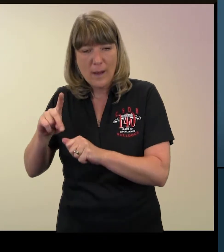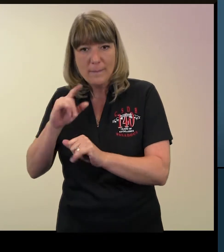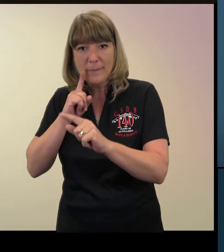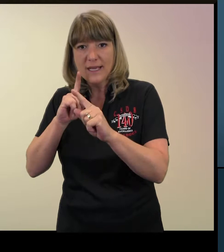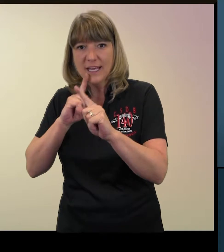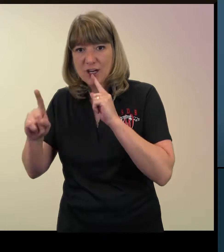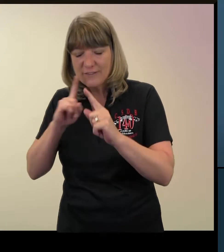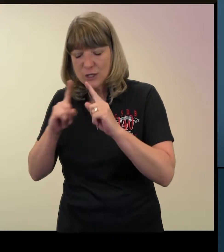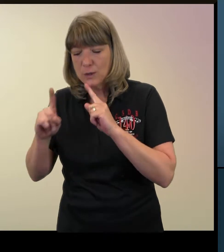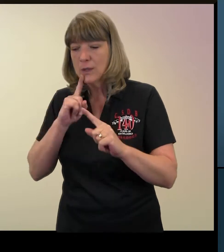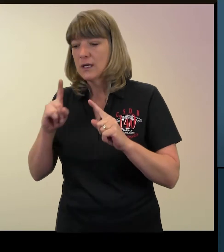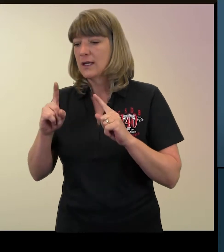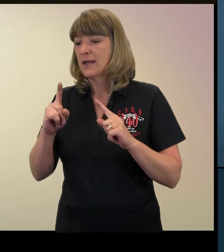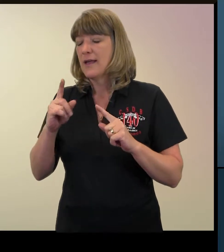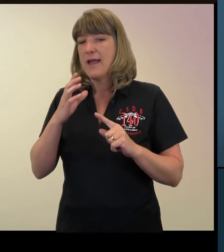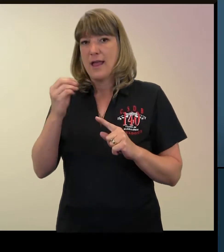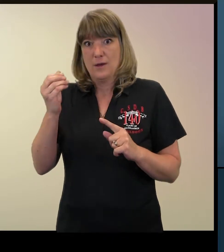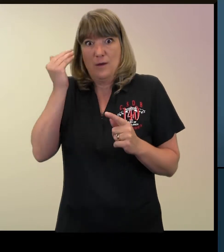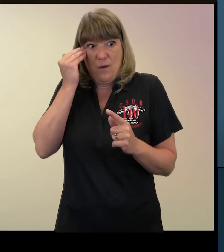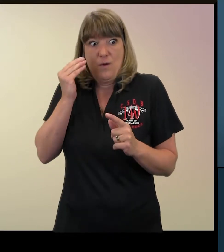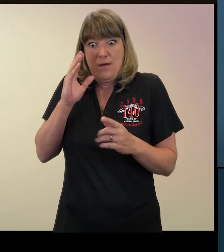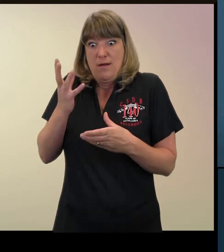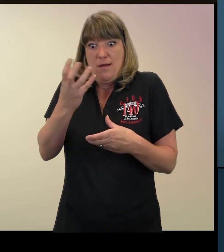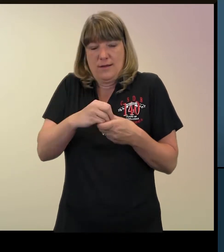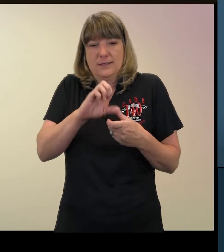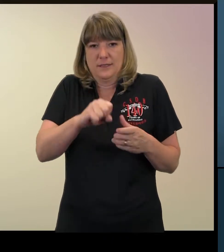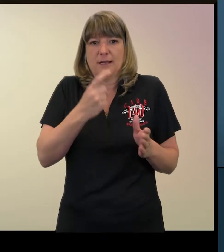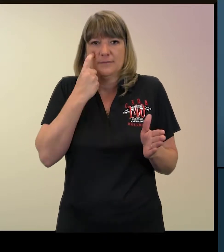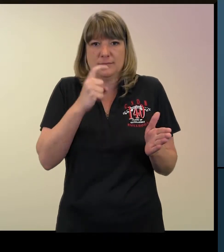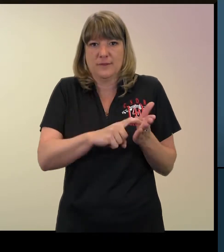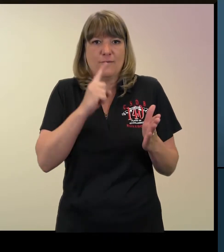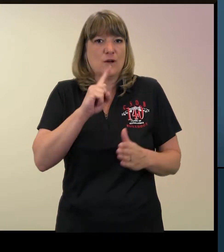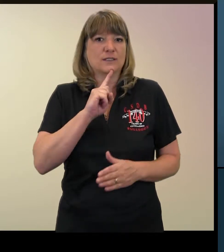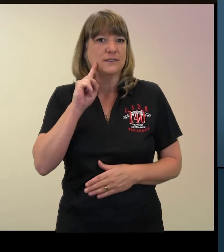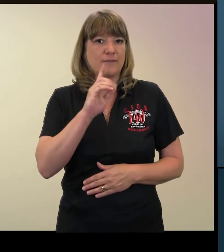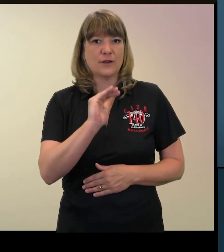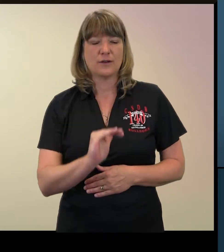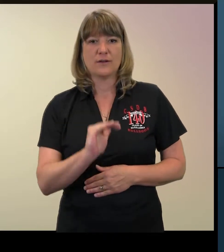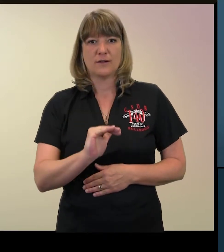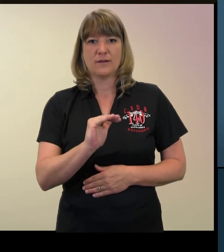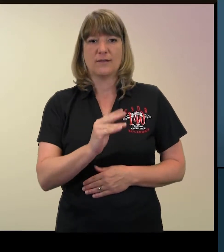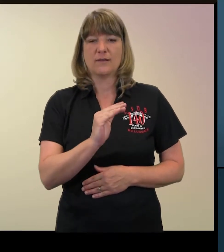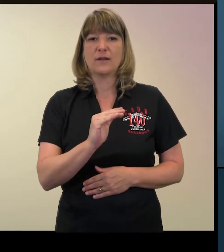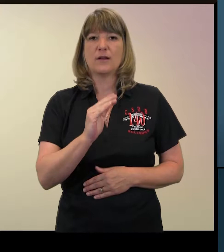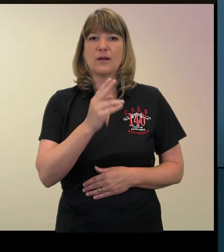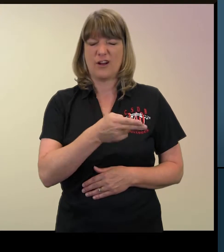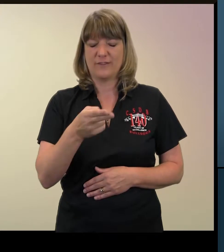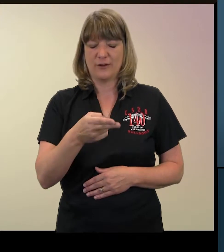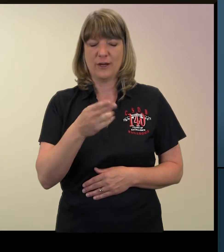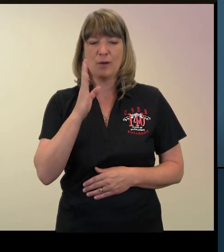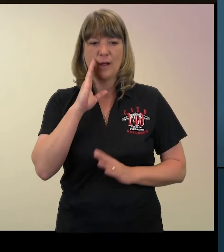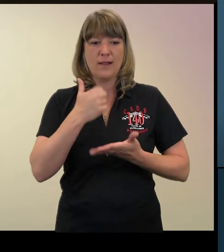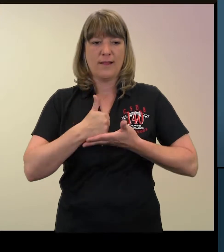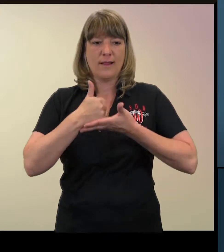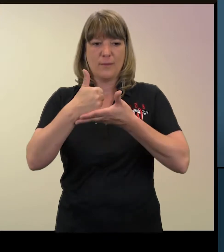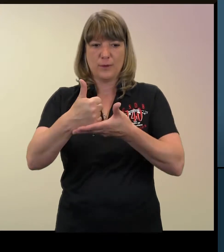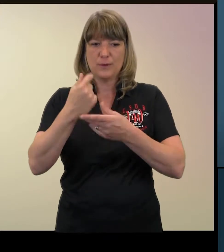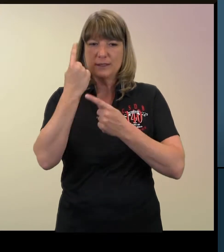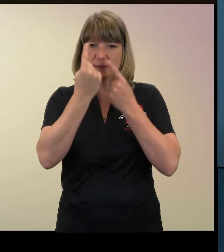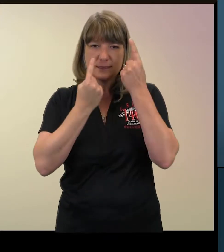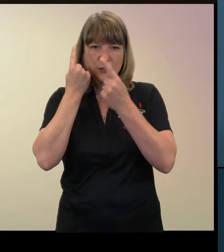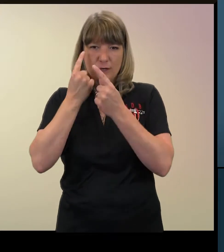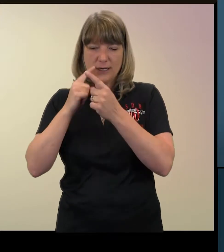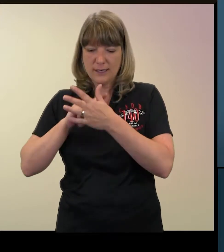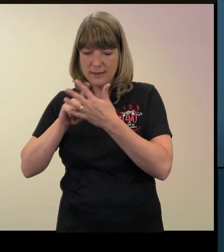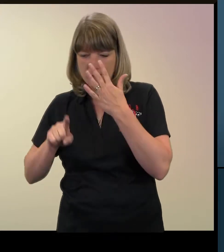again, knowing how autism can present in children who are deaf and hard of hearing will be helpful to you in considering those